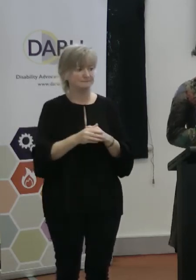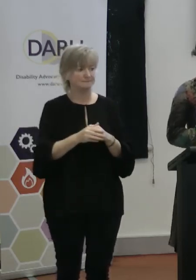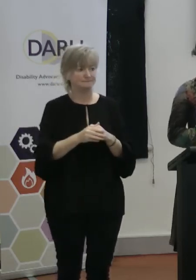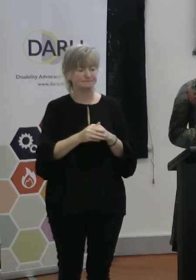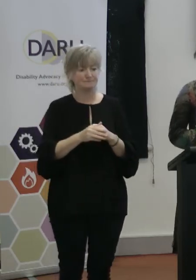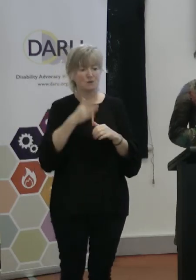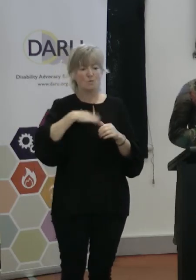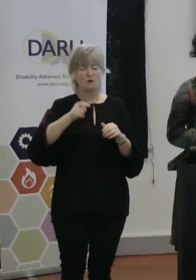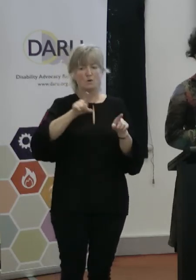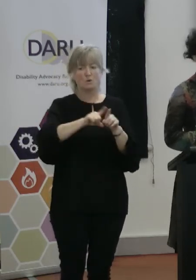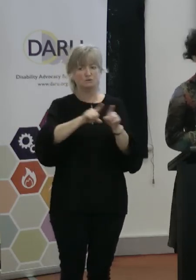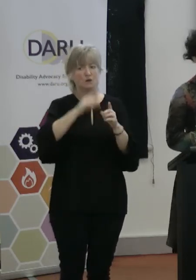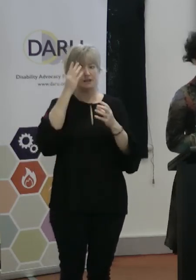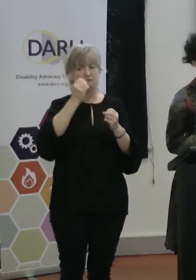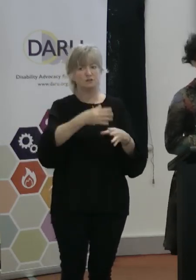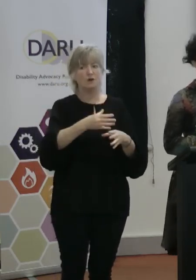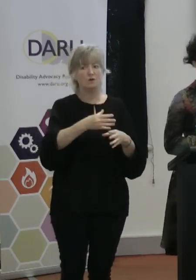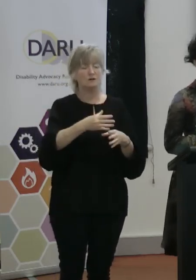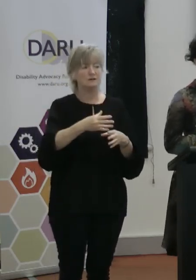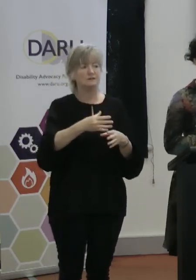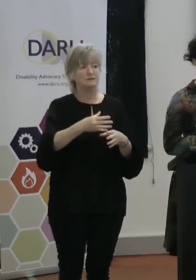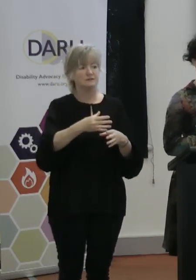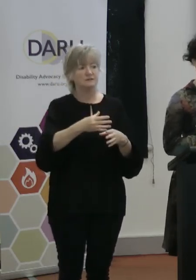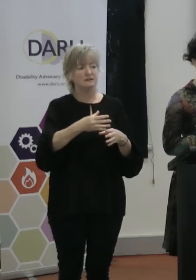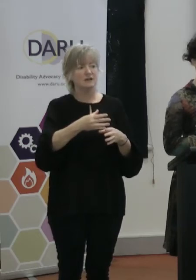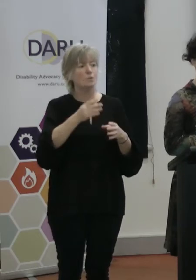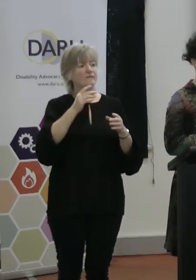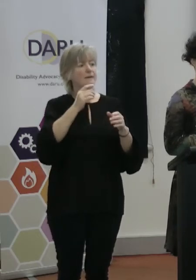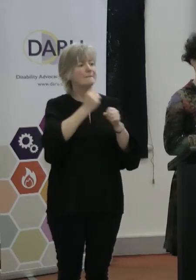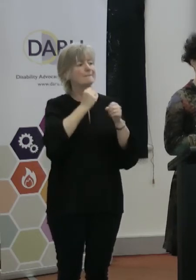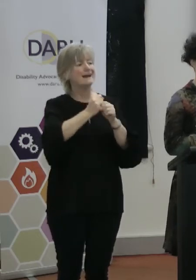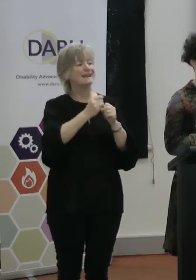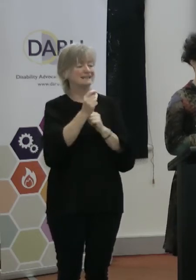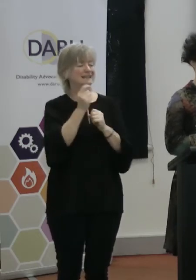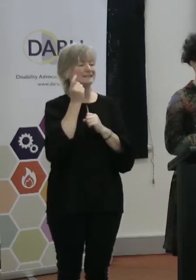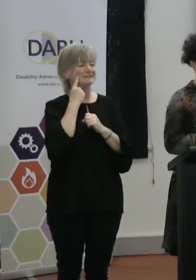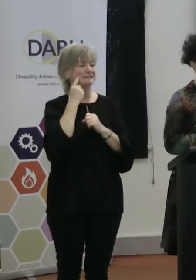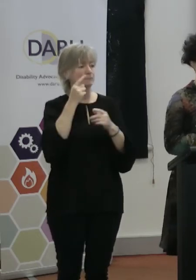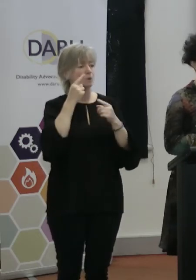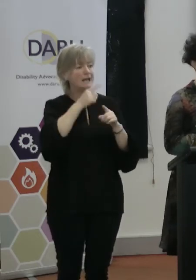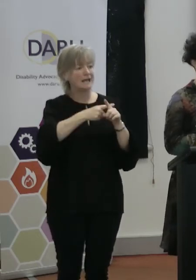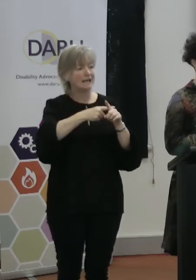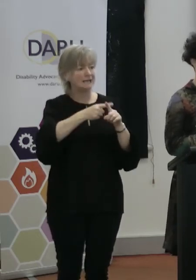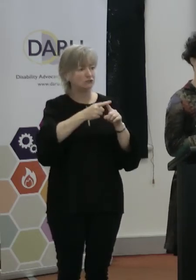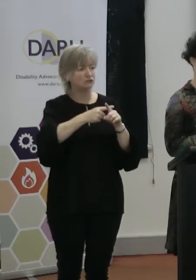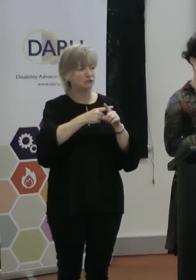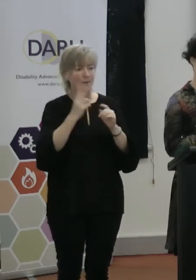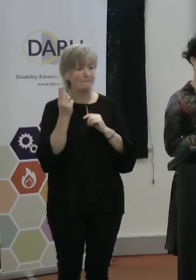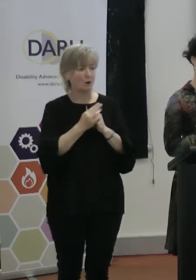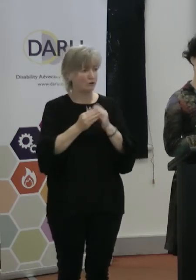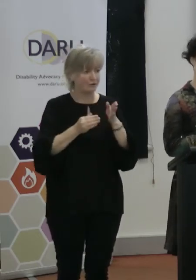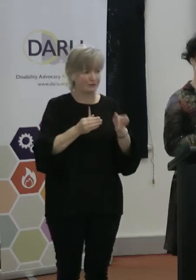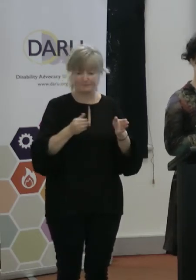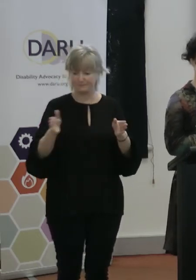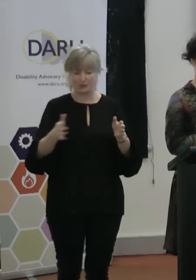I want to also note that we have produced easy English versions of both a tenancy and an SDA